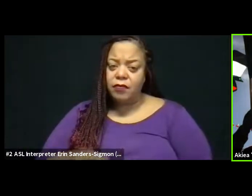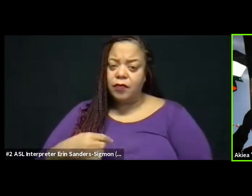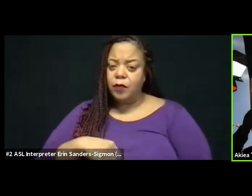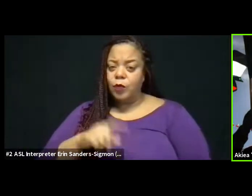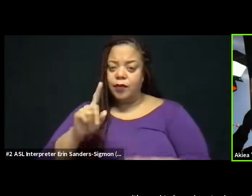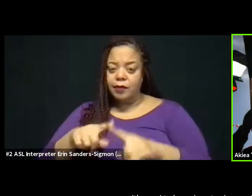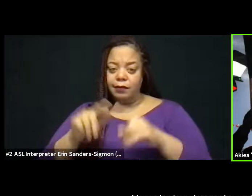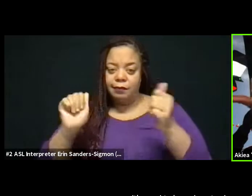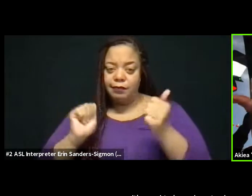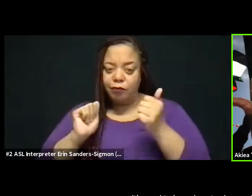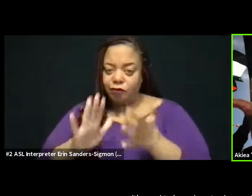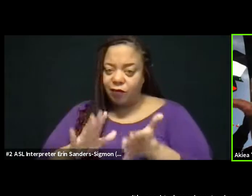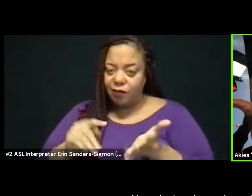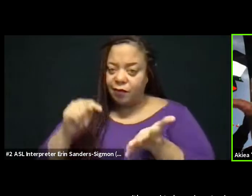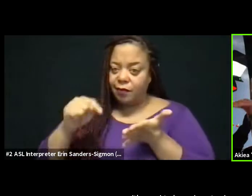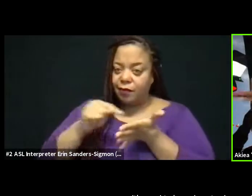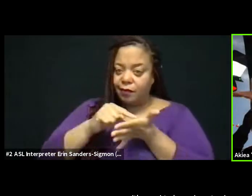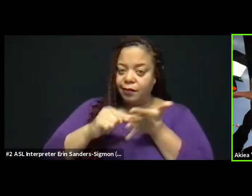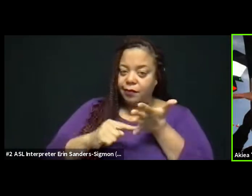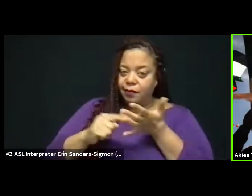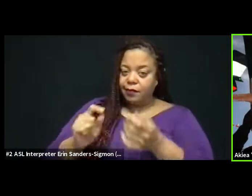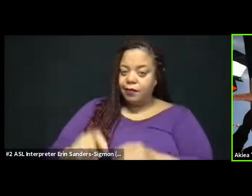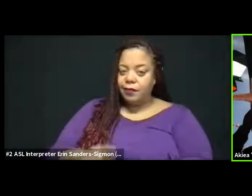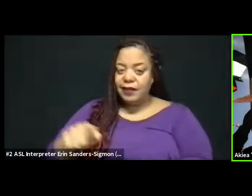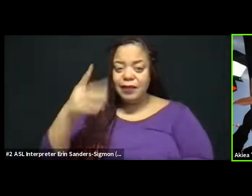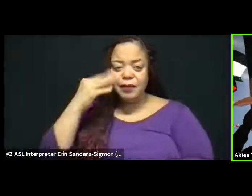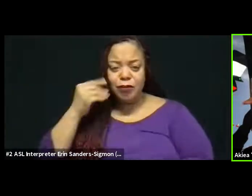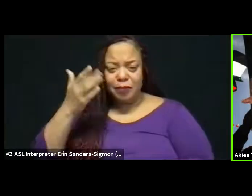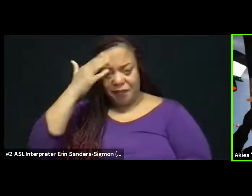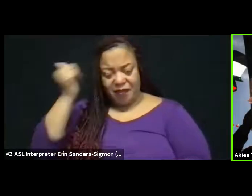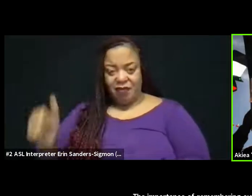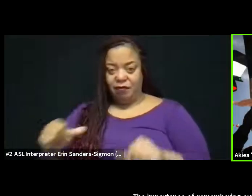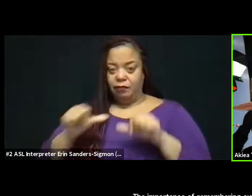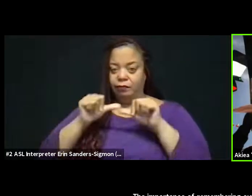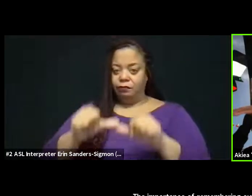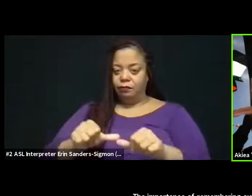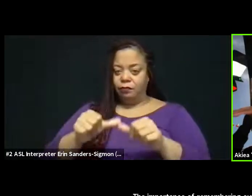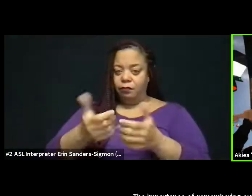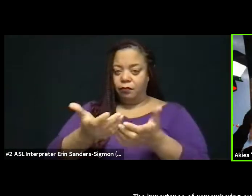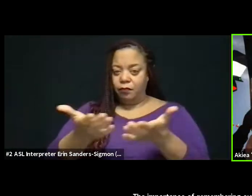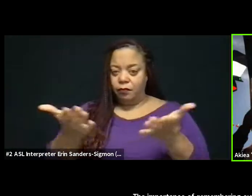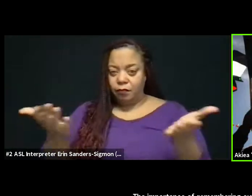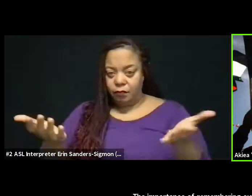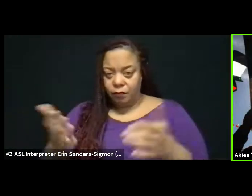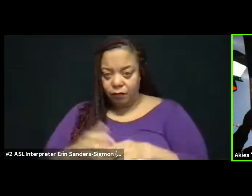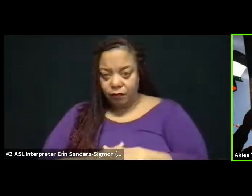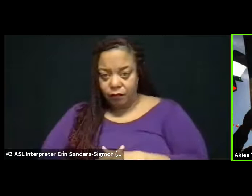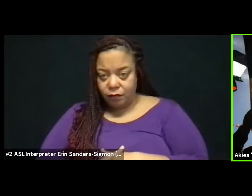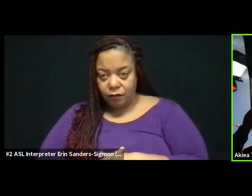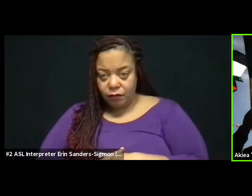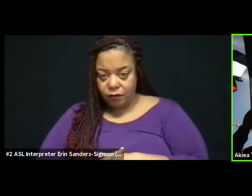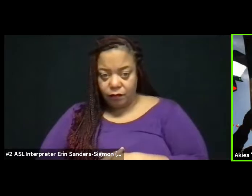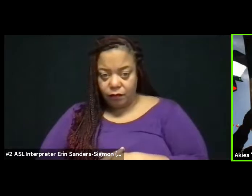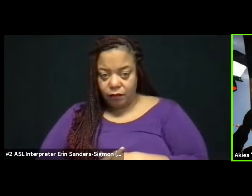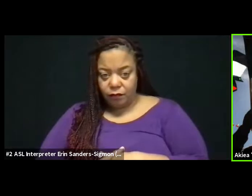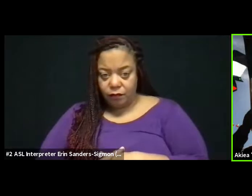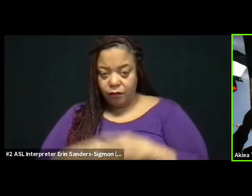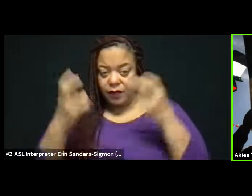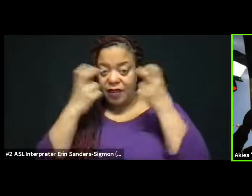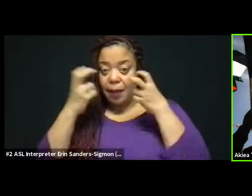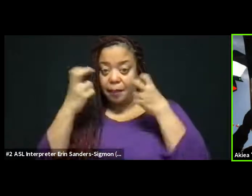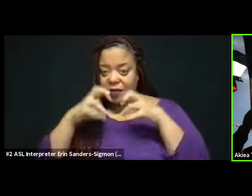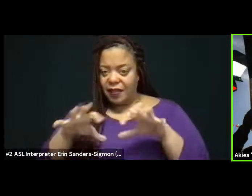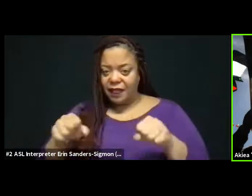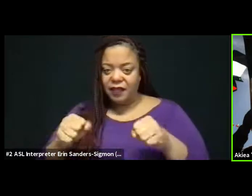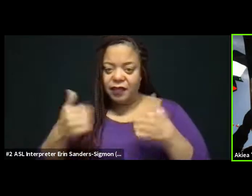experiences because it just continues to move. And it's so, so urgent. And we need to be able to